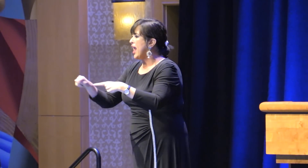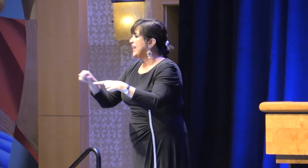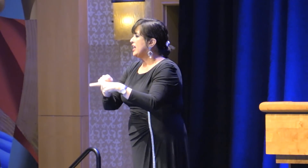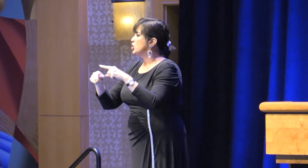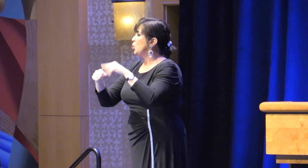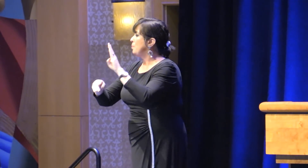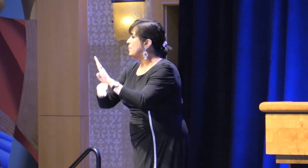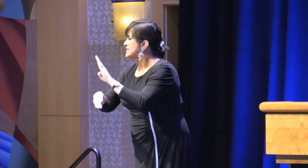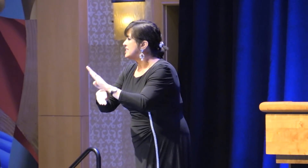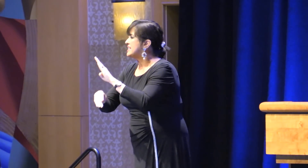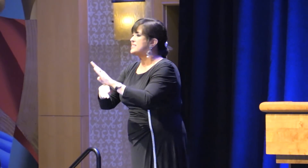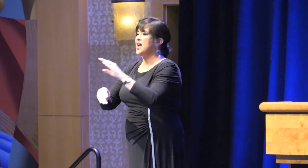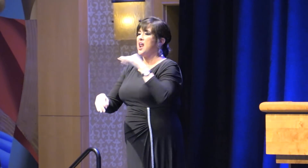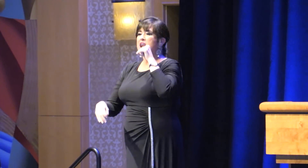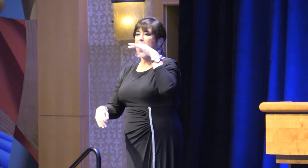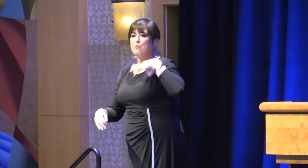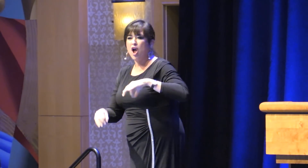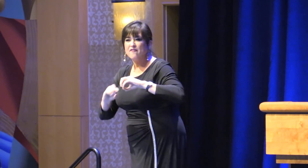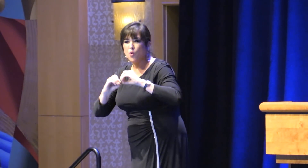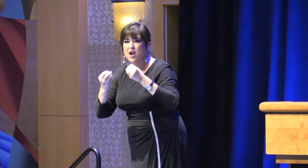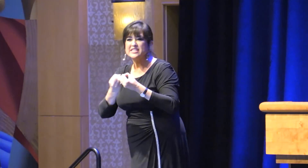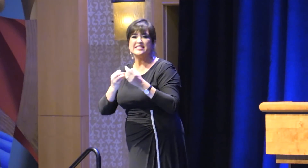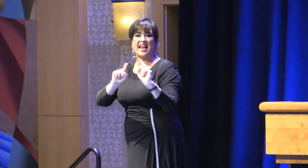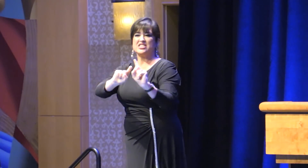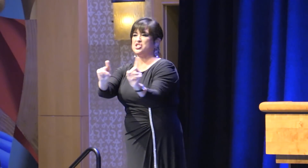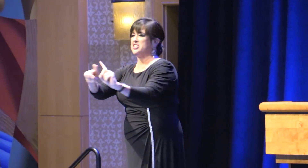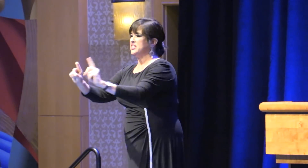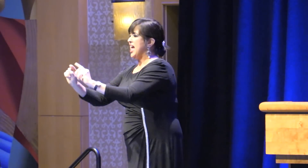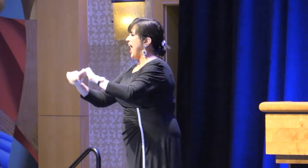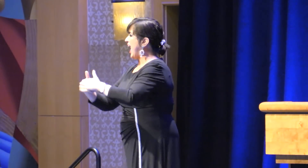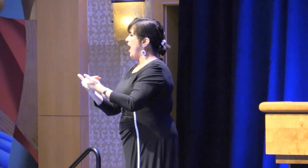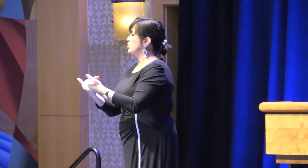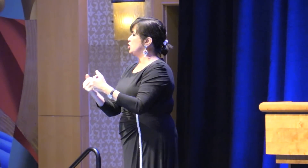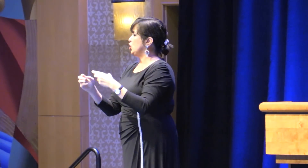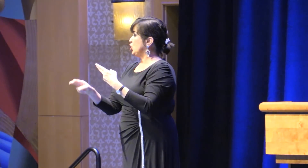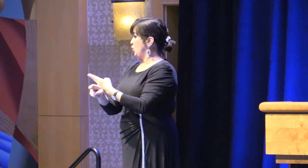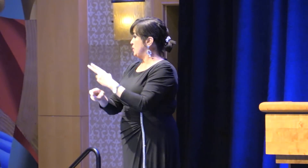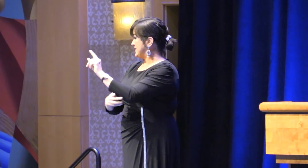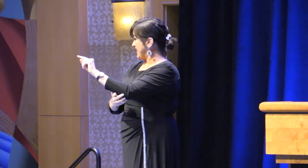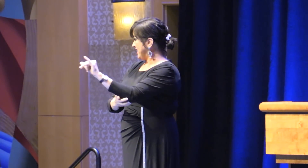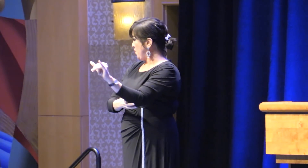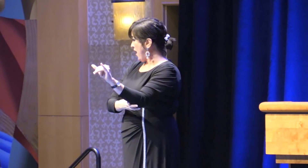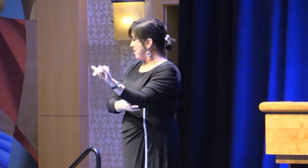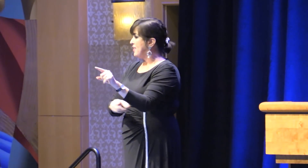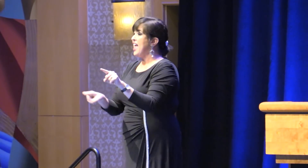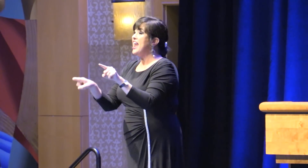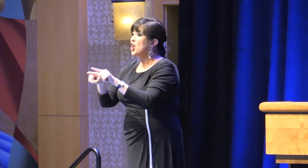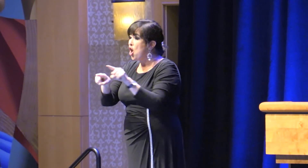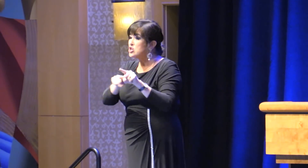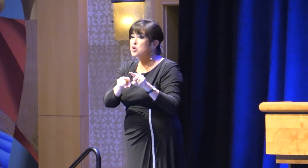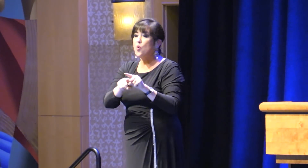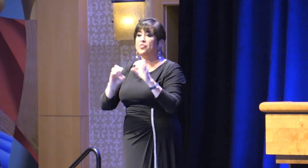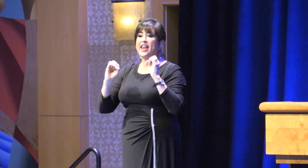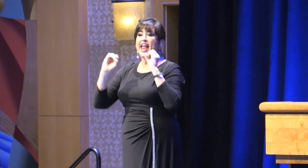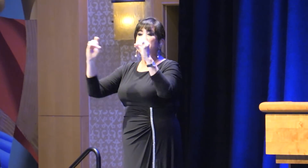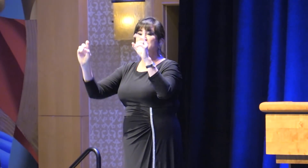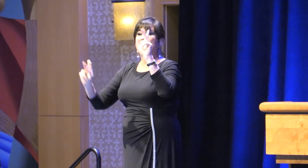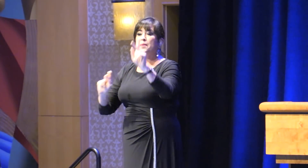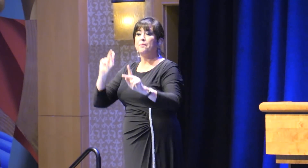They also provided training to businesses and nonprofit organizations. They went around teaching people